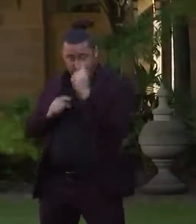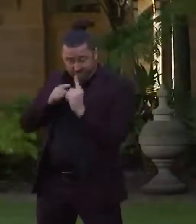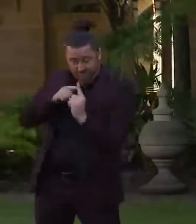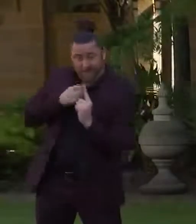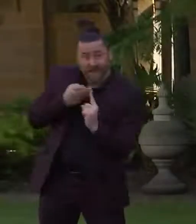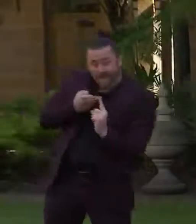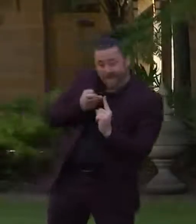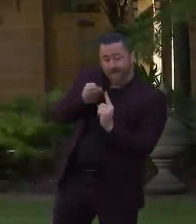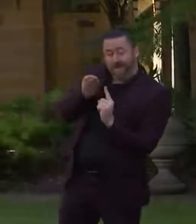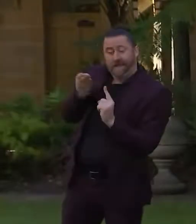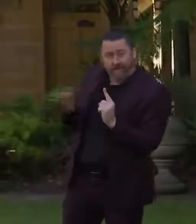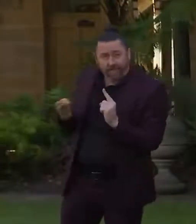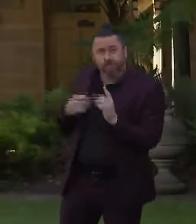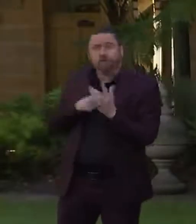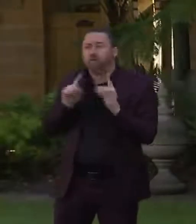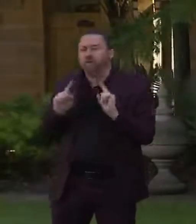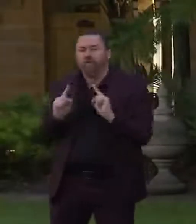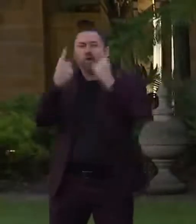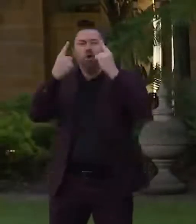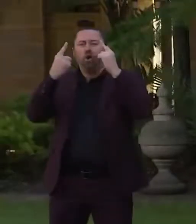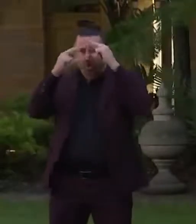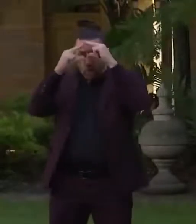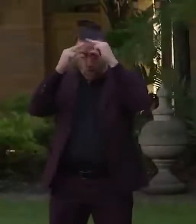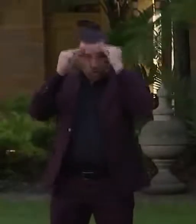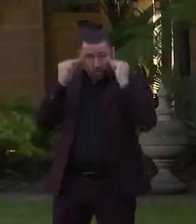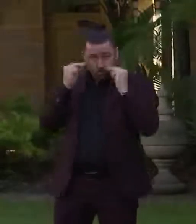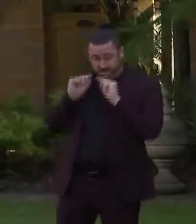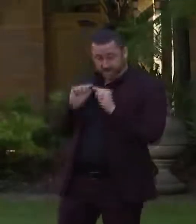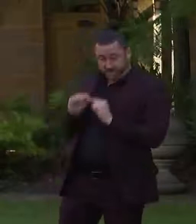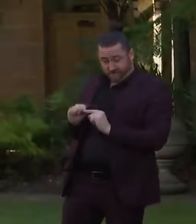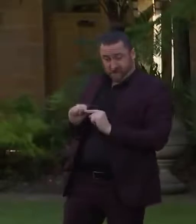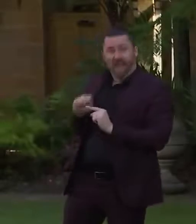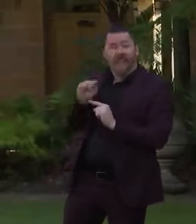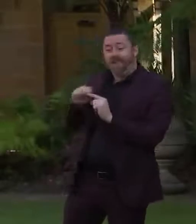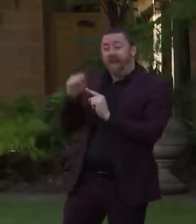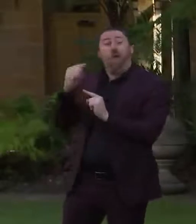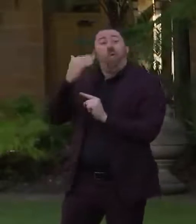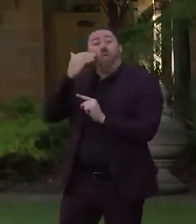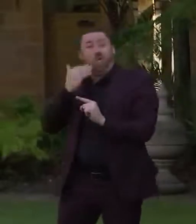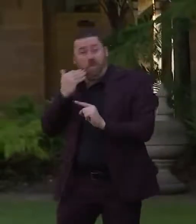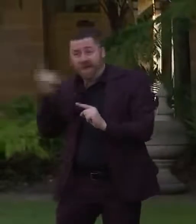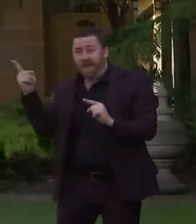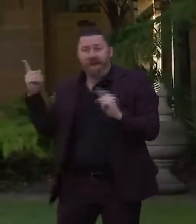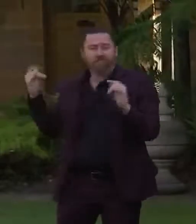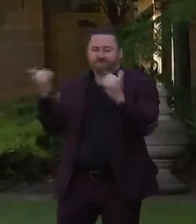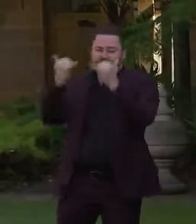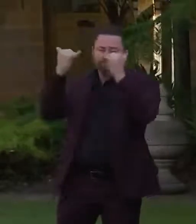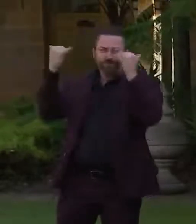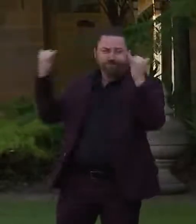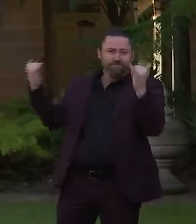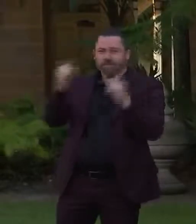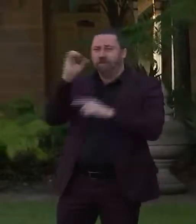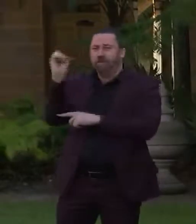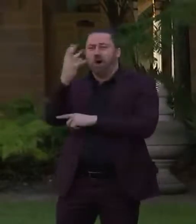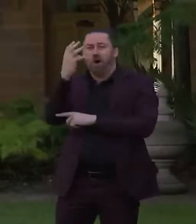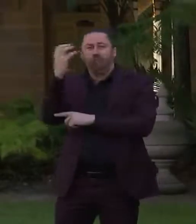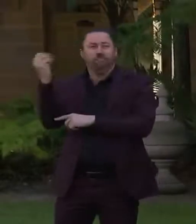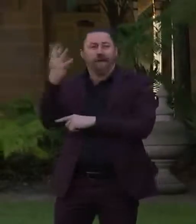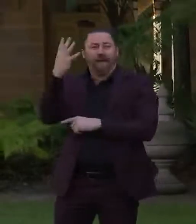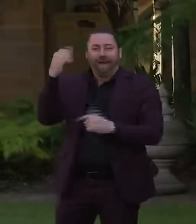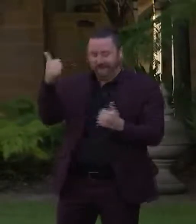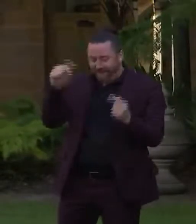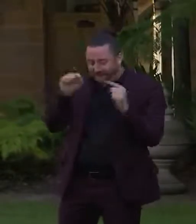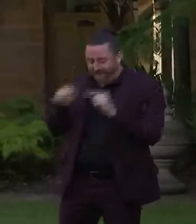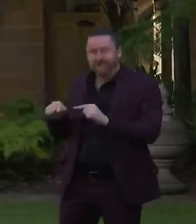been a transmission event to one nurse there who then went to Byron Bay and had a party in Byron Bay, and all of